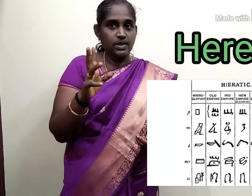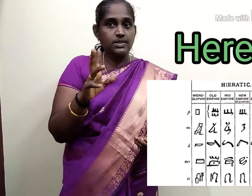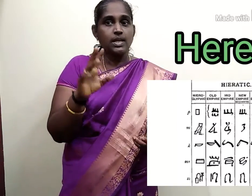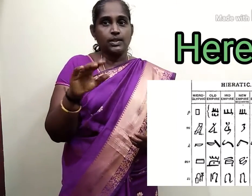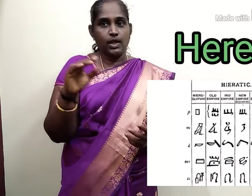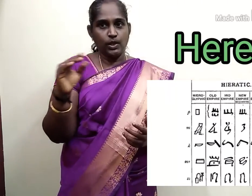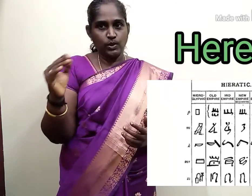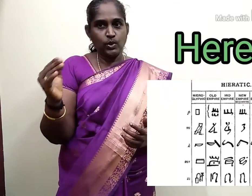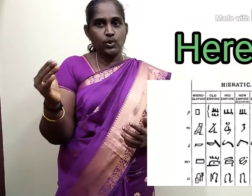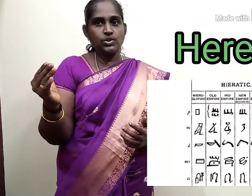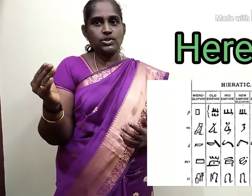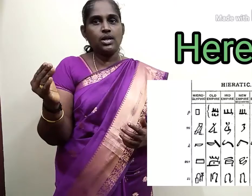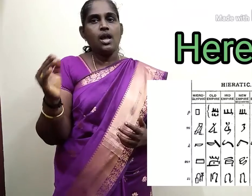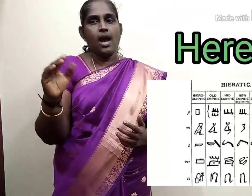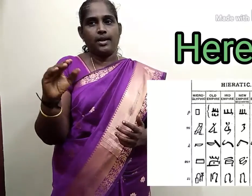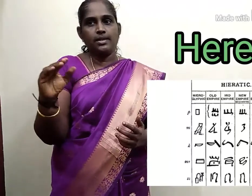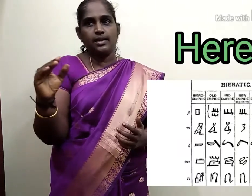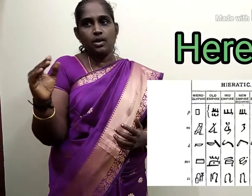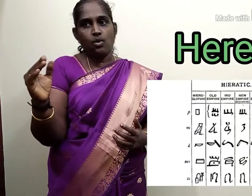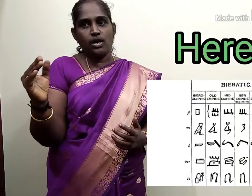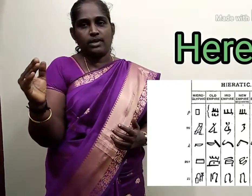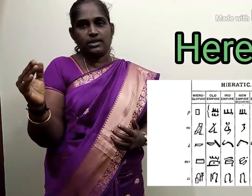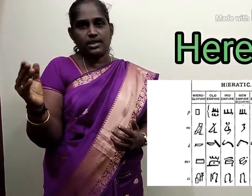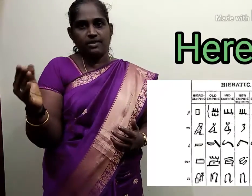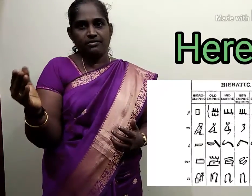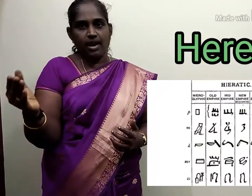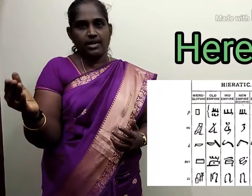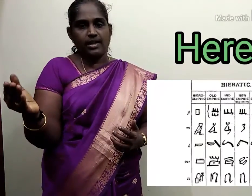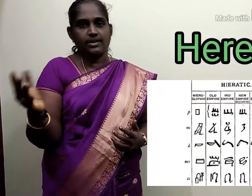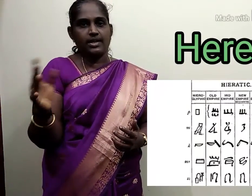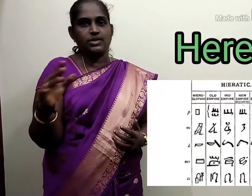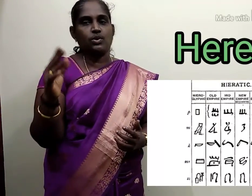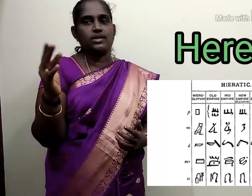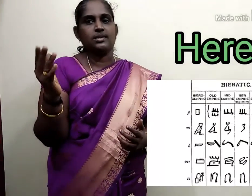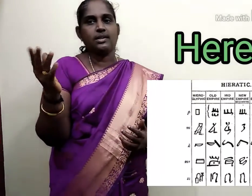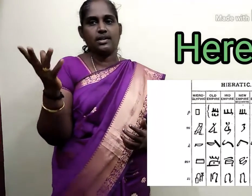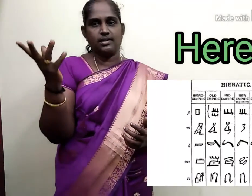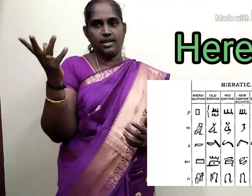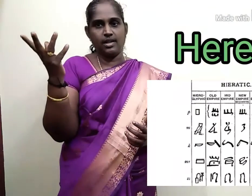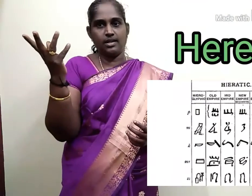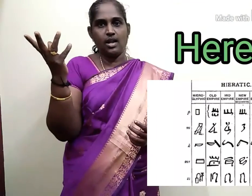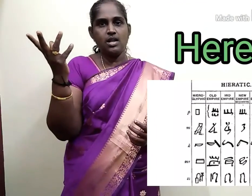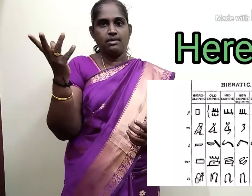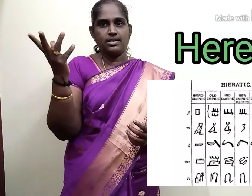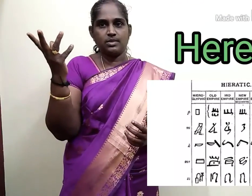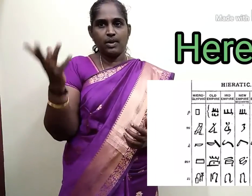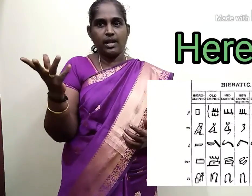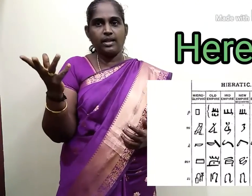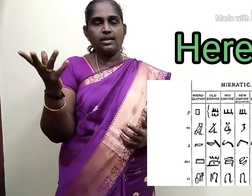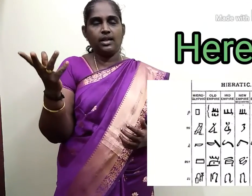purposes, they used another one method of writing that is known as a heretic. What's the spelling?